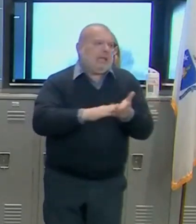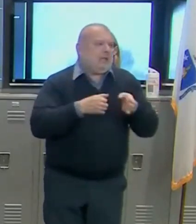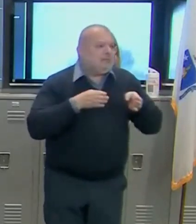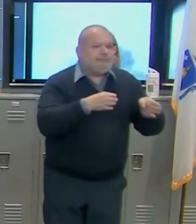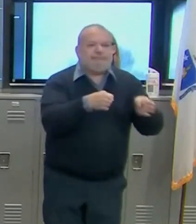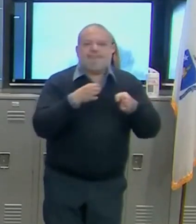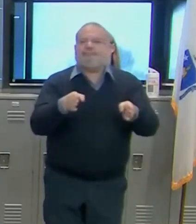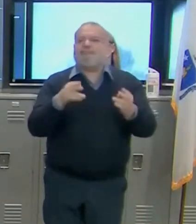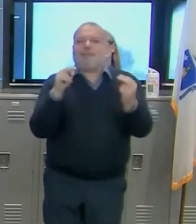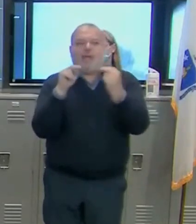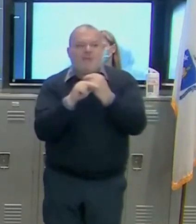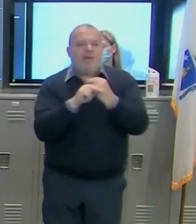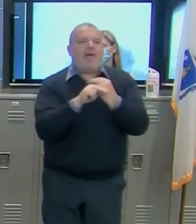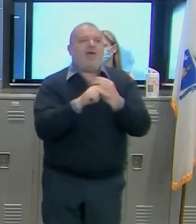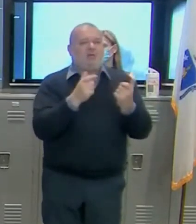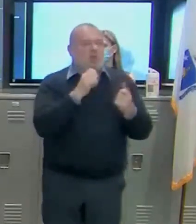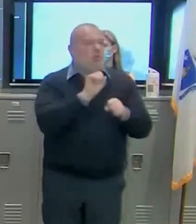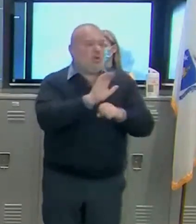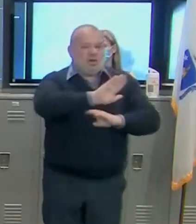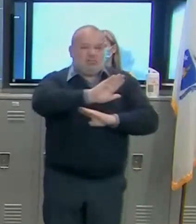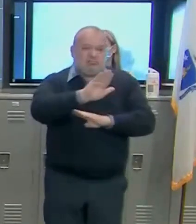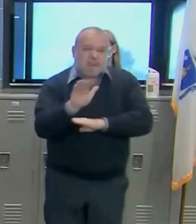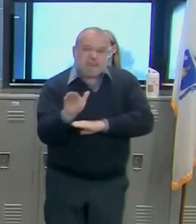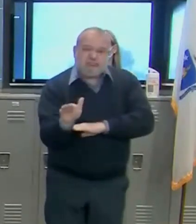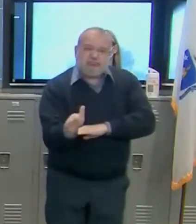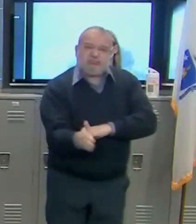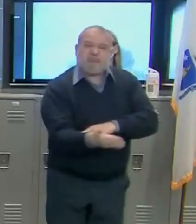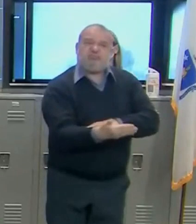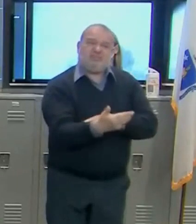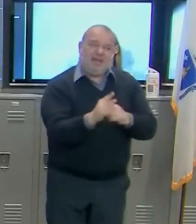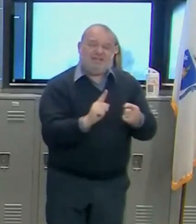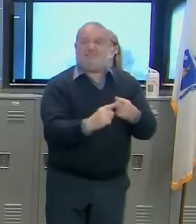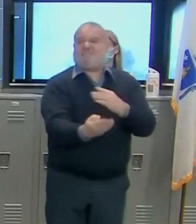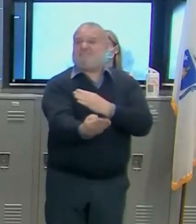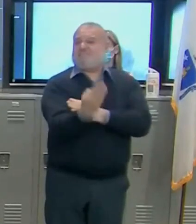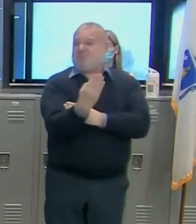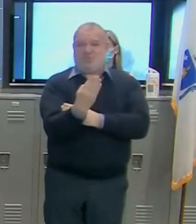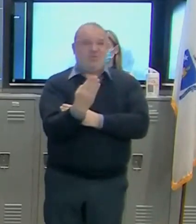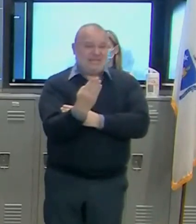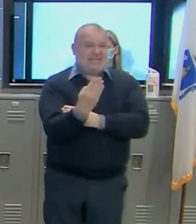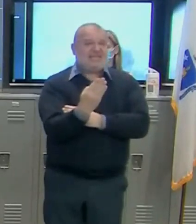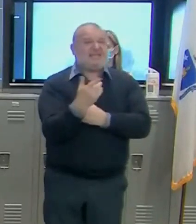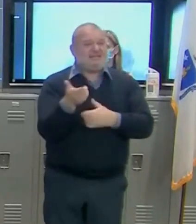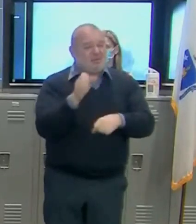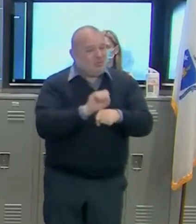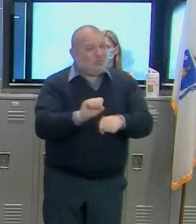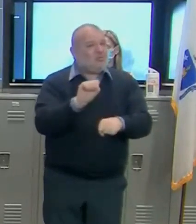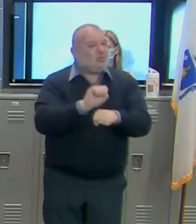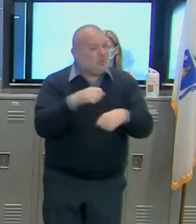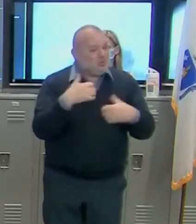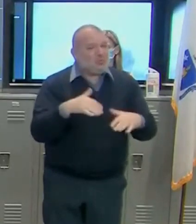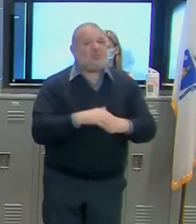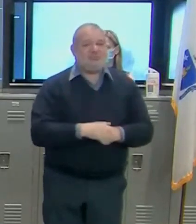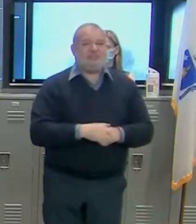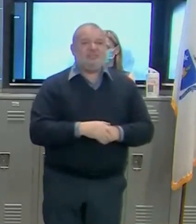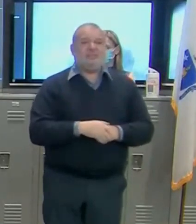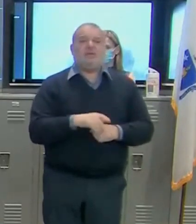night and probably through much of the early morning as well. You need to give them a lot of